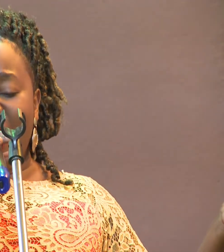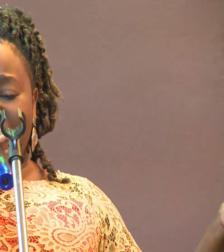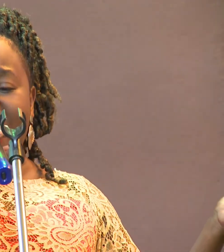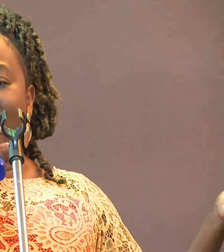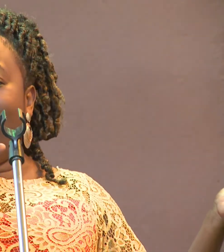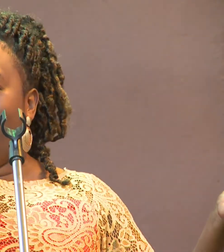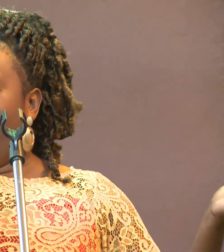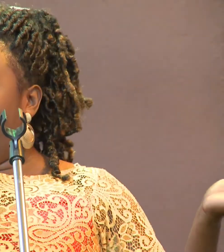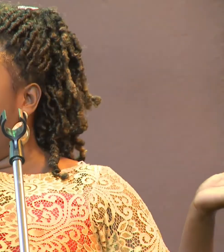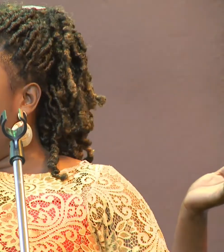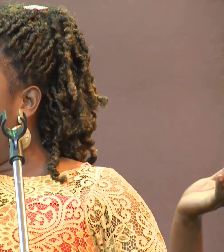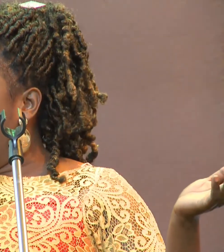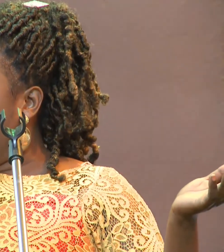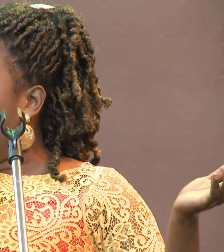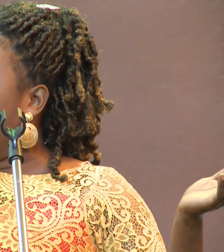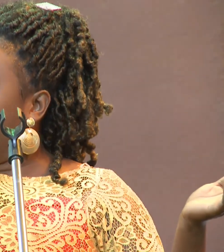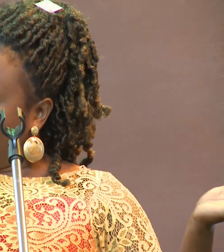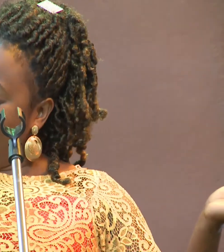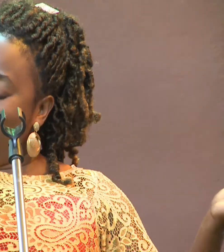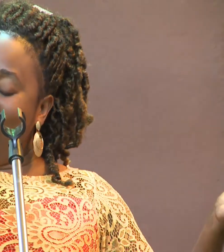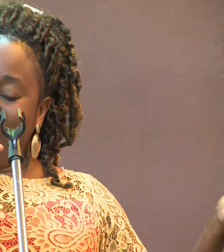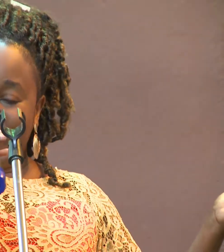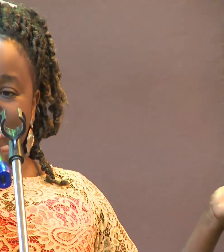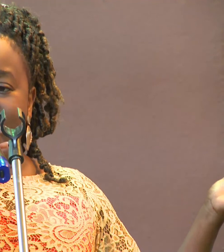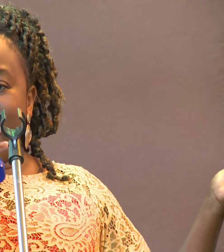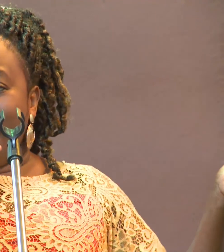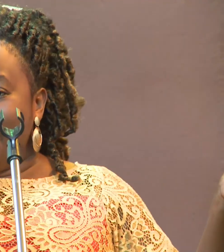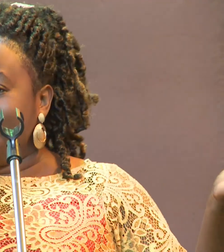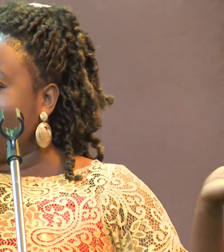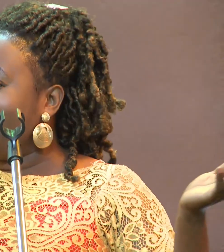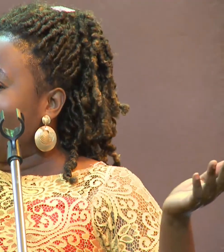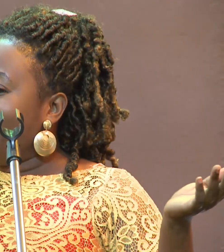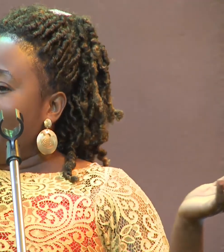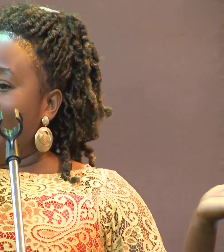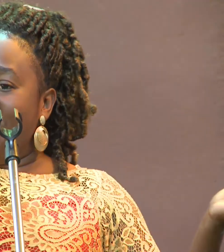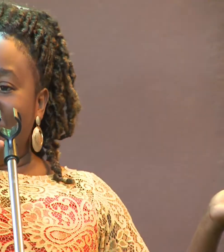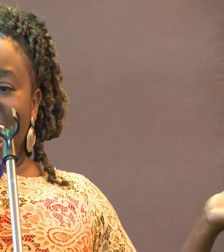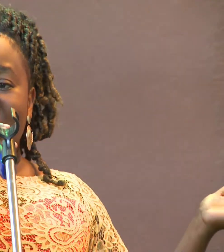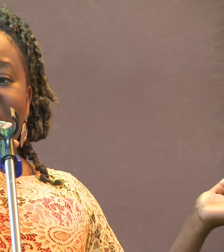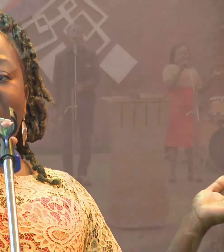olw'omusaalaba, webale olw'omusaayigo. Tata wange webale.